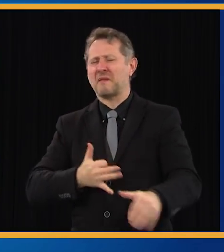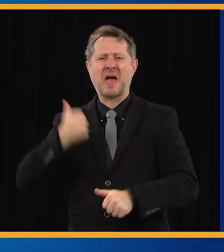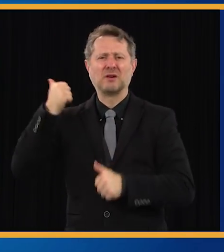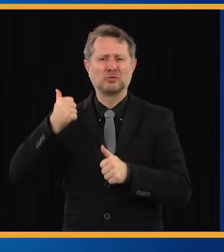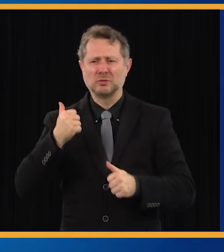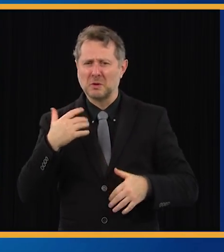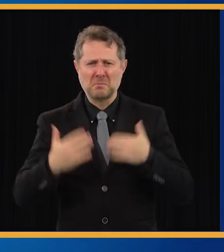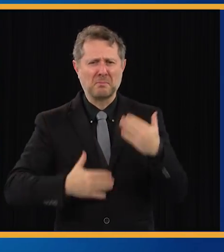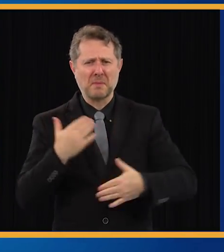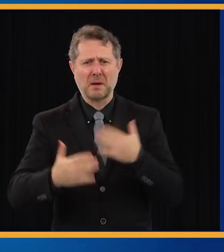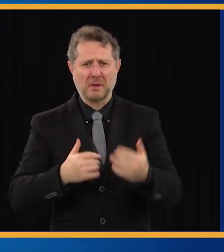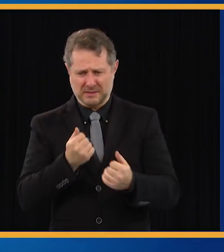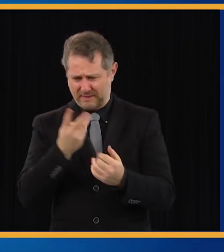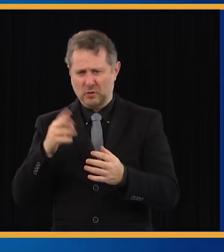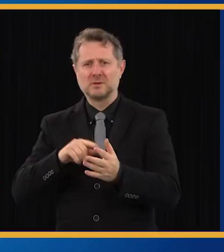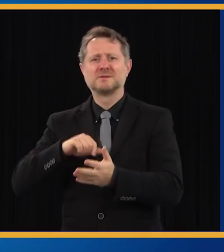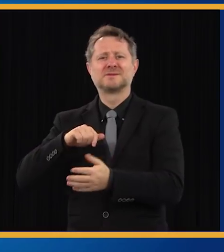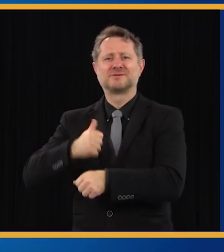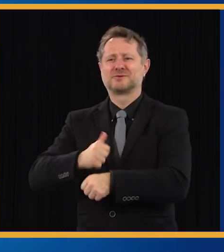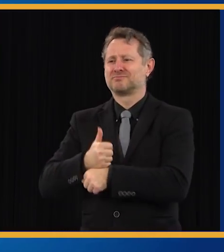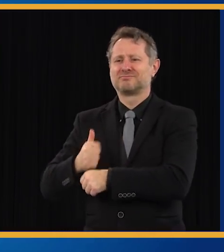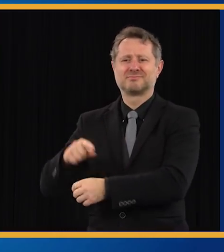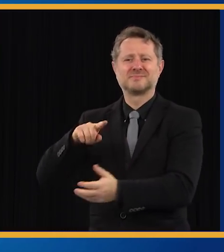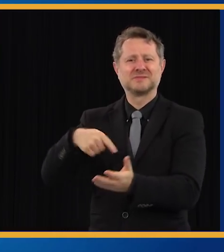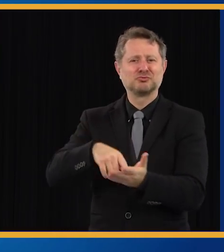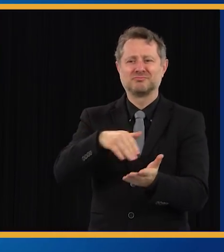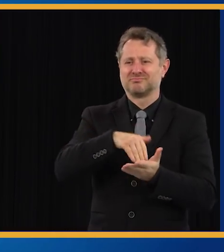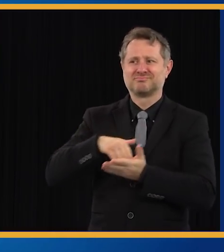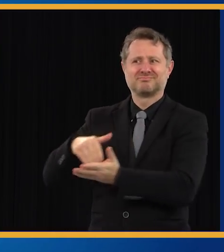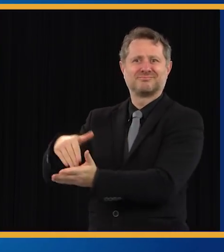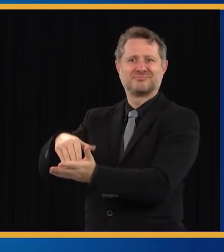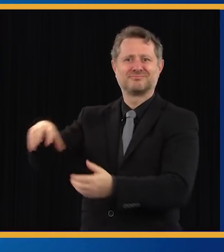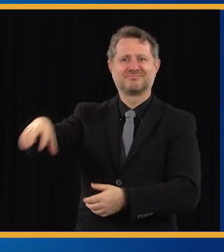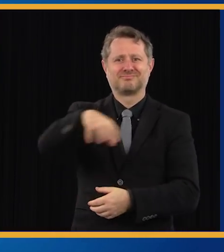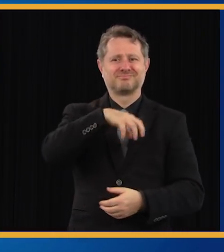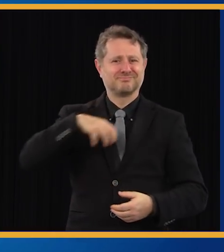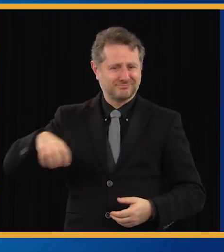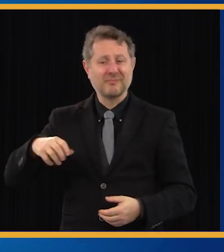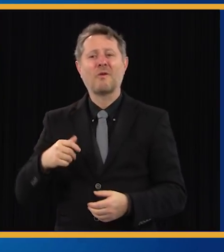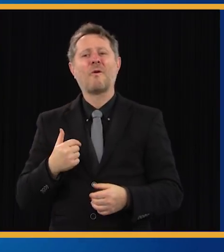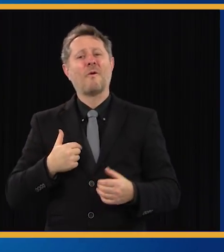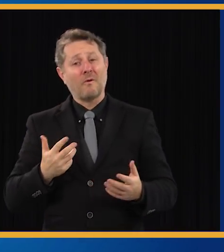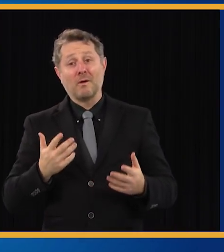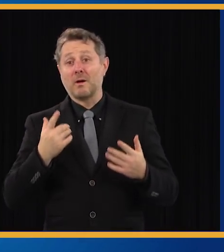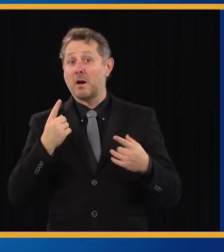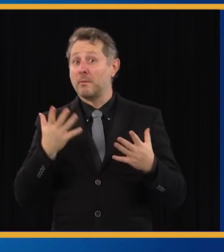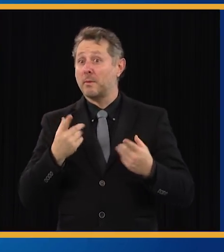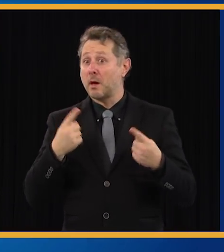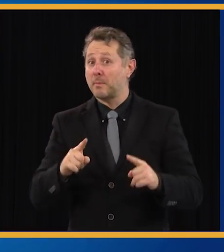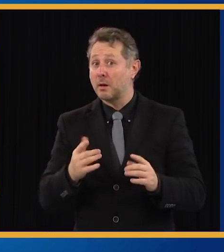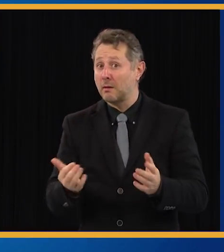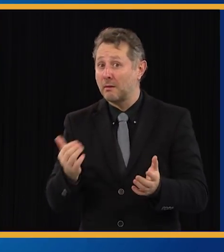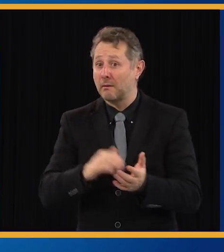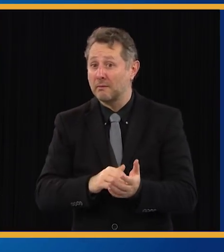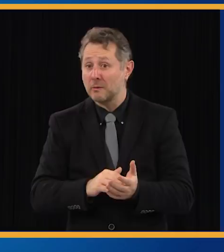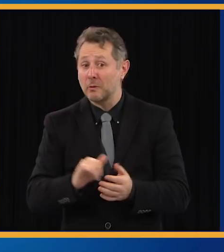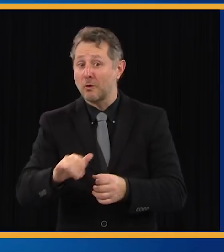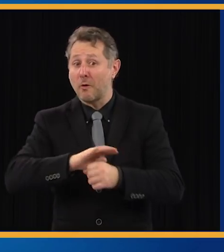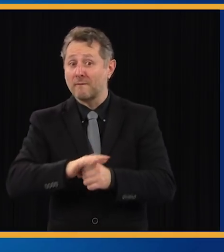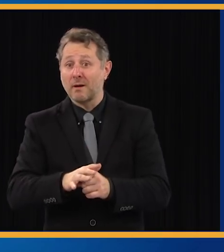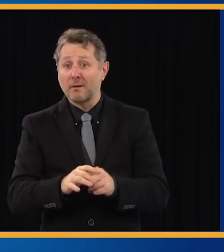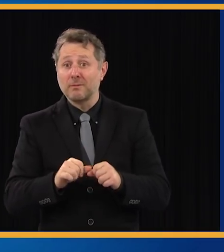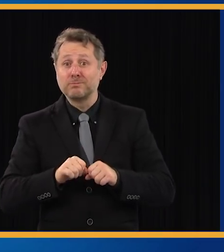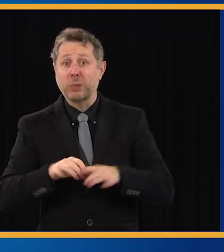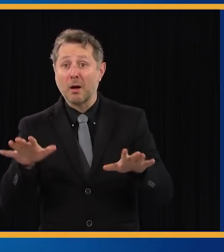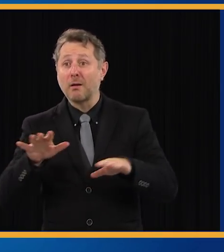facilities. We're now talking about a possibility of a second wave of the COVID virus,